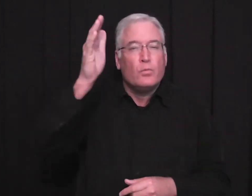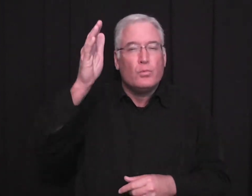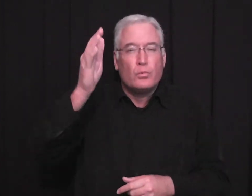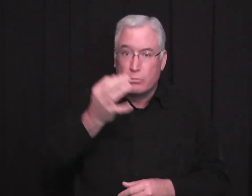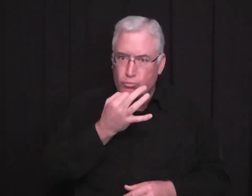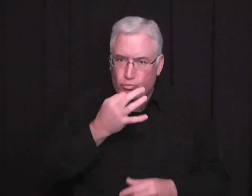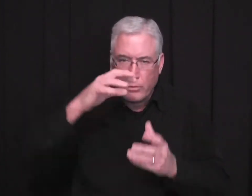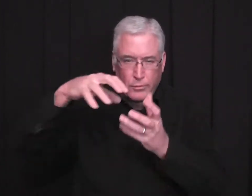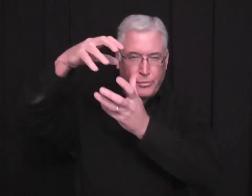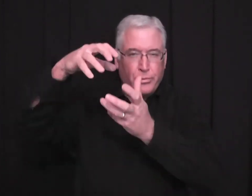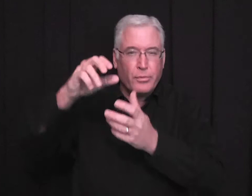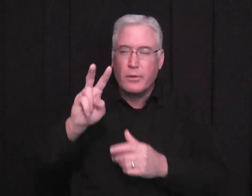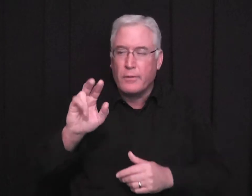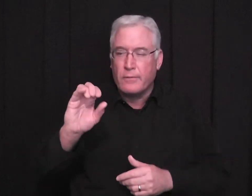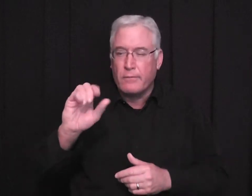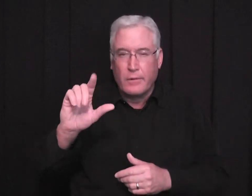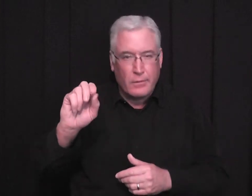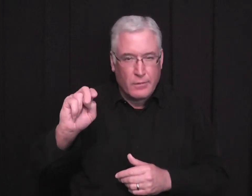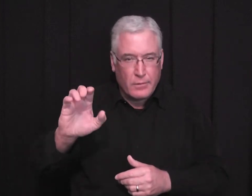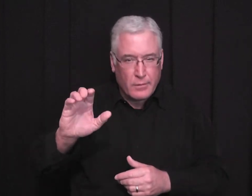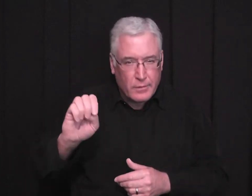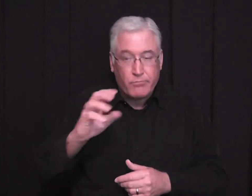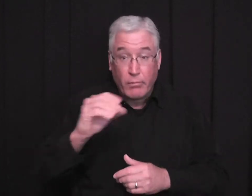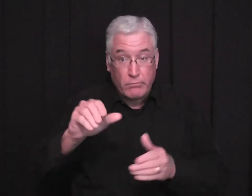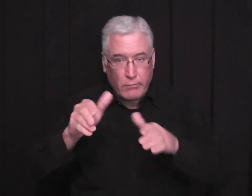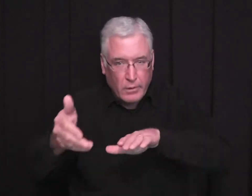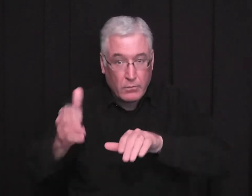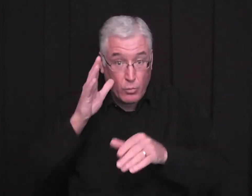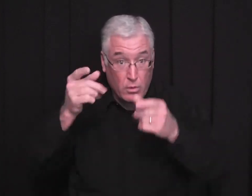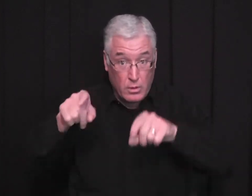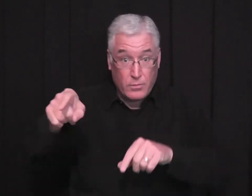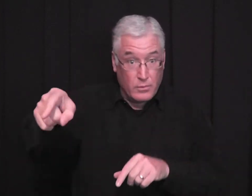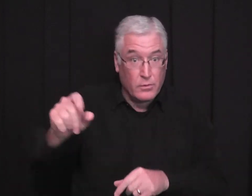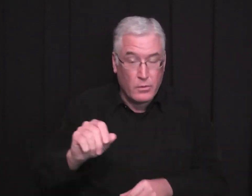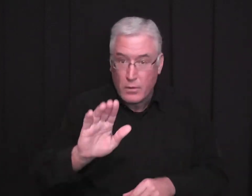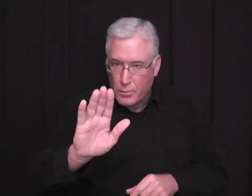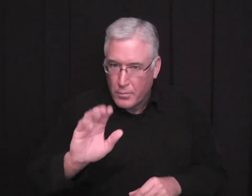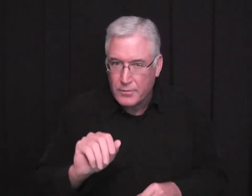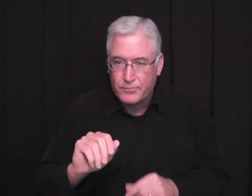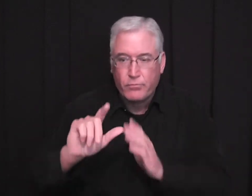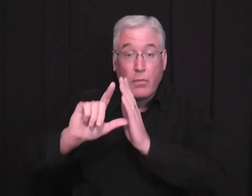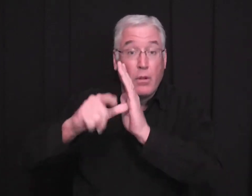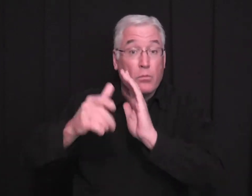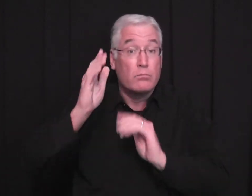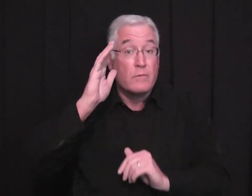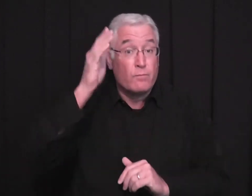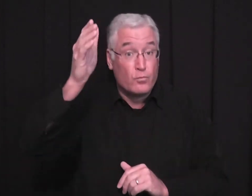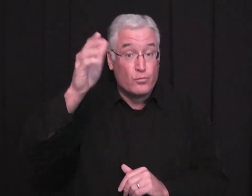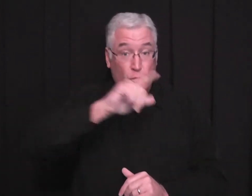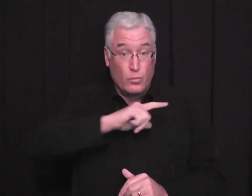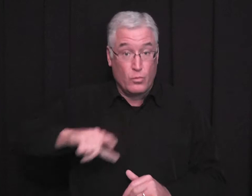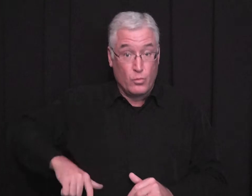Israel that in the future things would get really messed up and there would be a lot of violence and death, and that happened. But